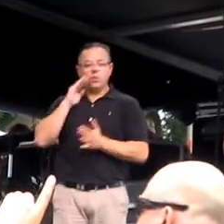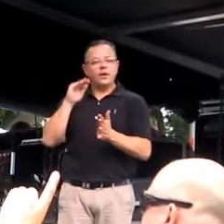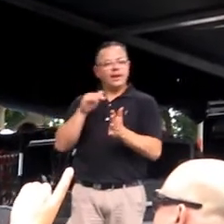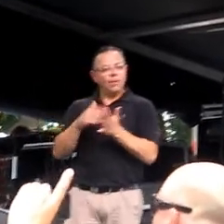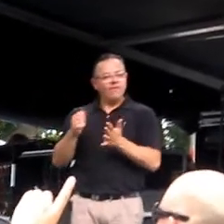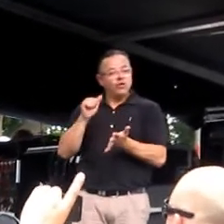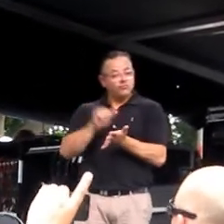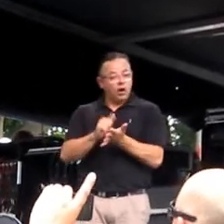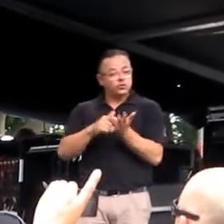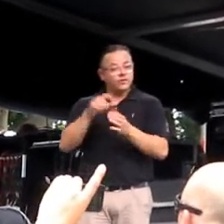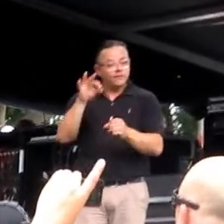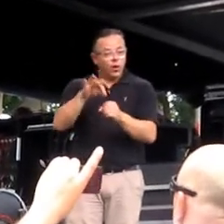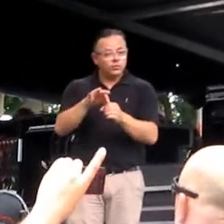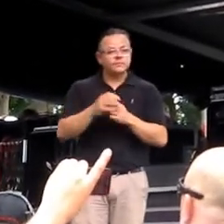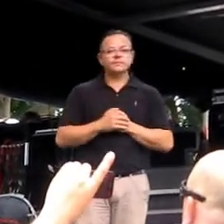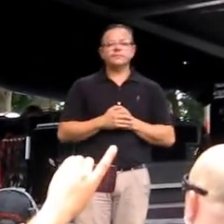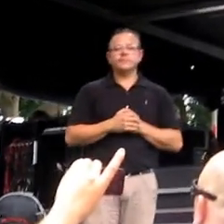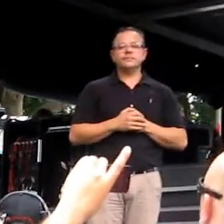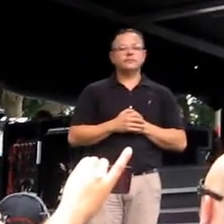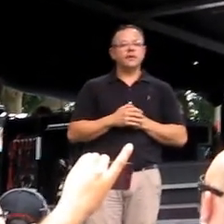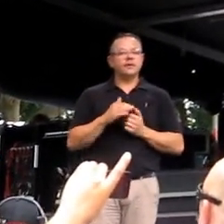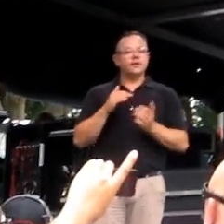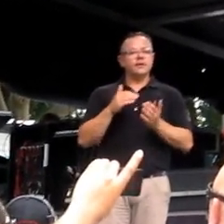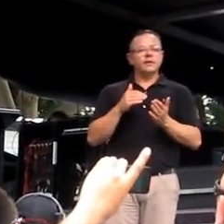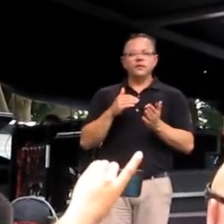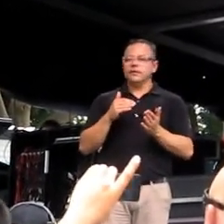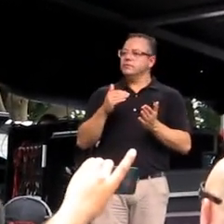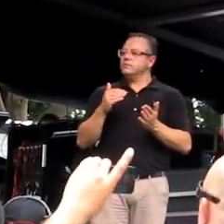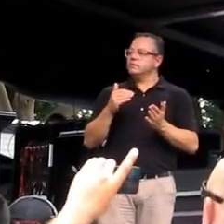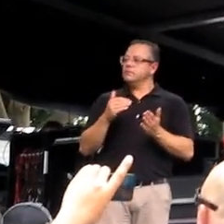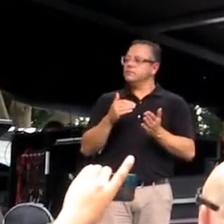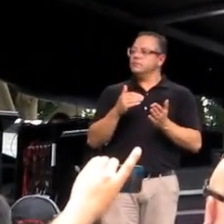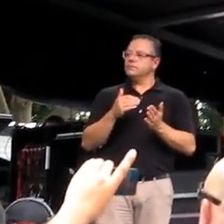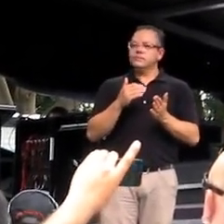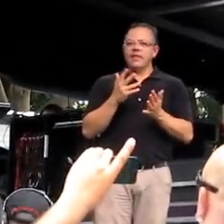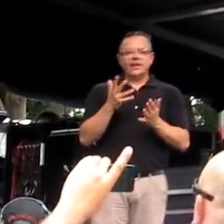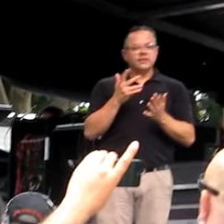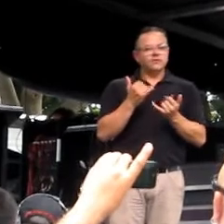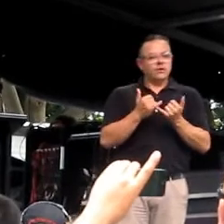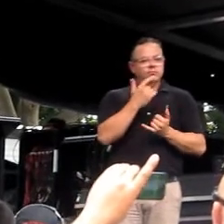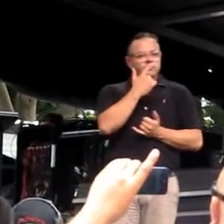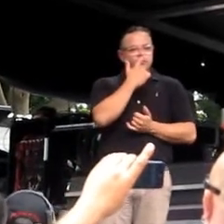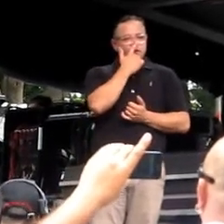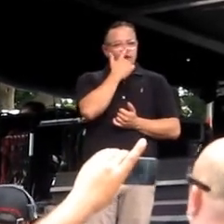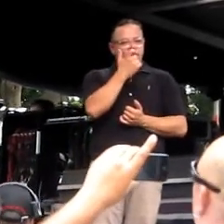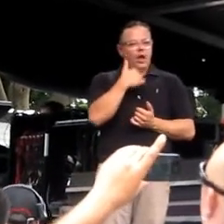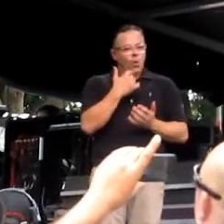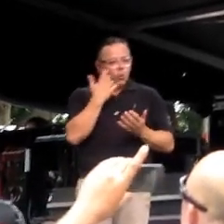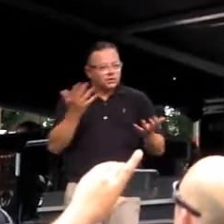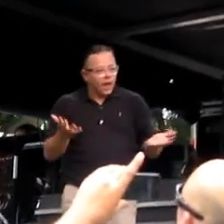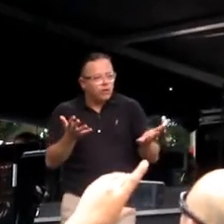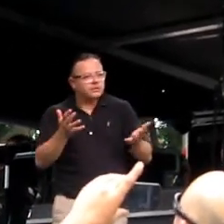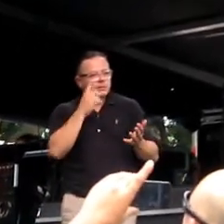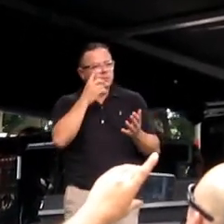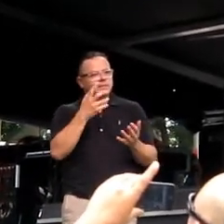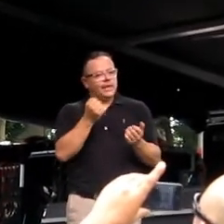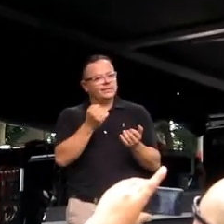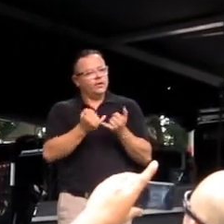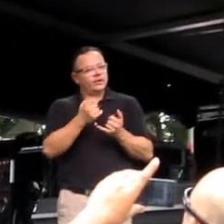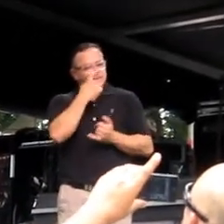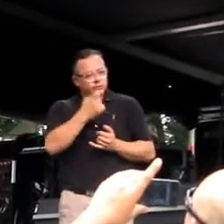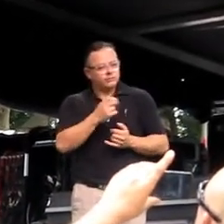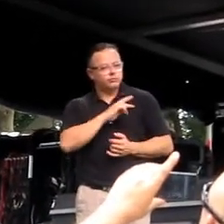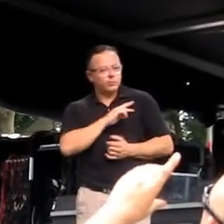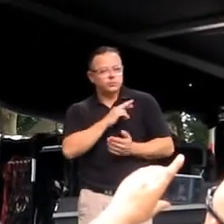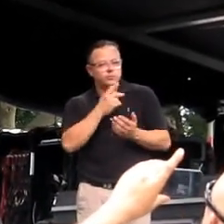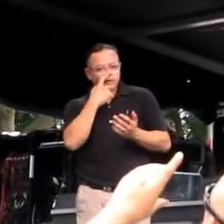you'll have the right to vote, and this is a privilege that I always urge people to take very responsibly and find